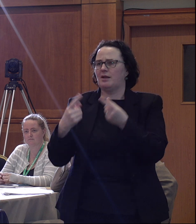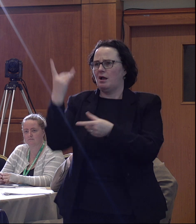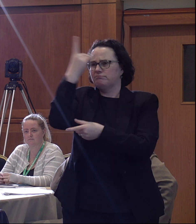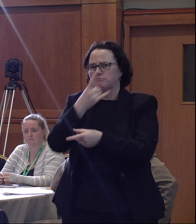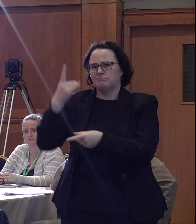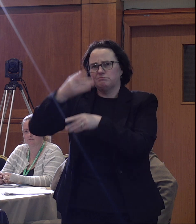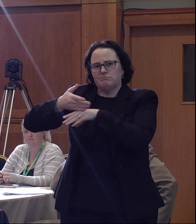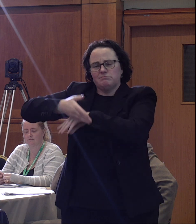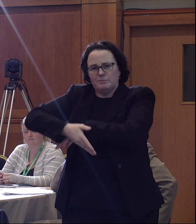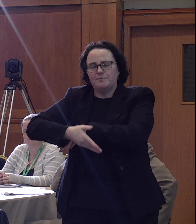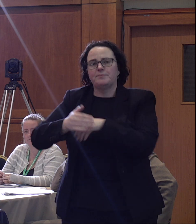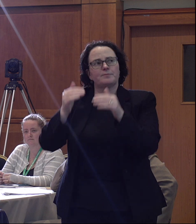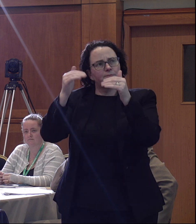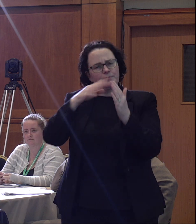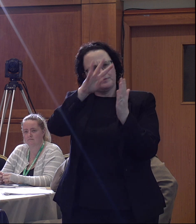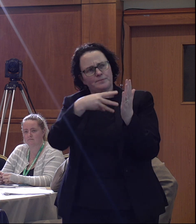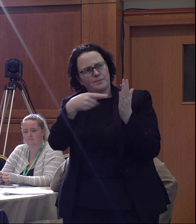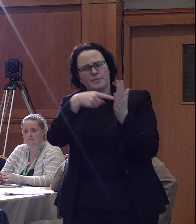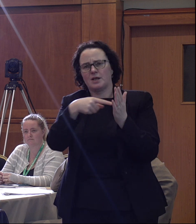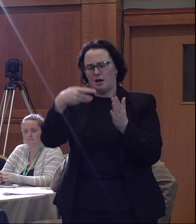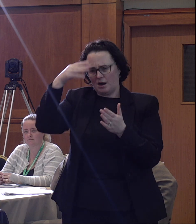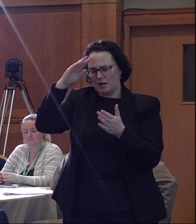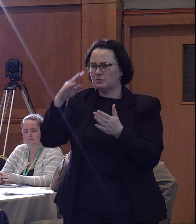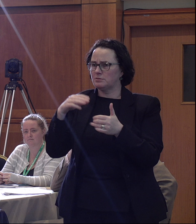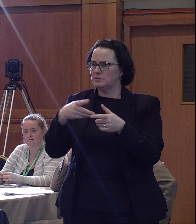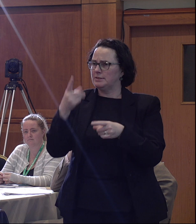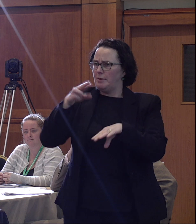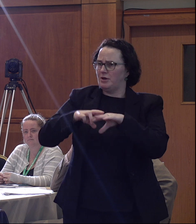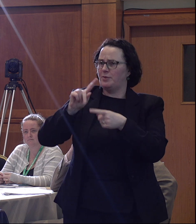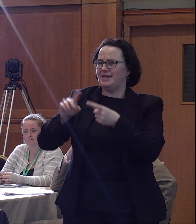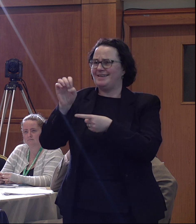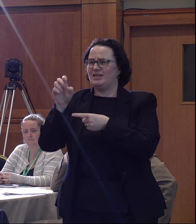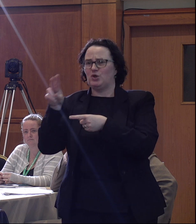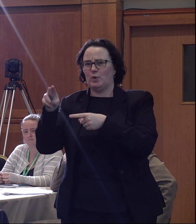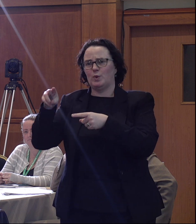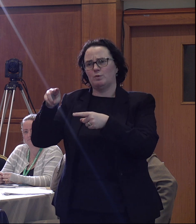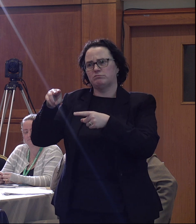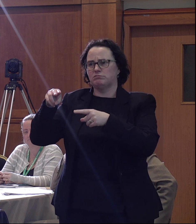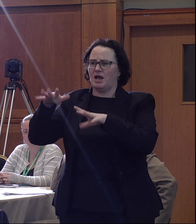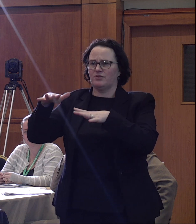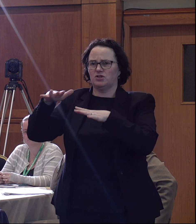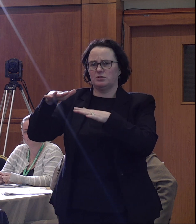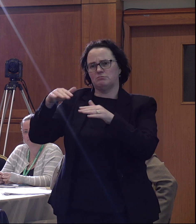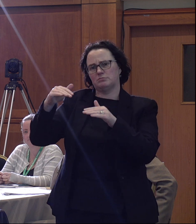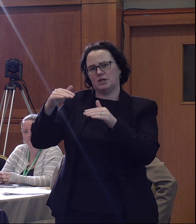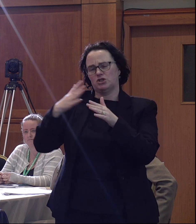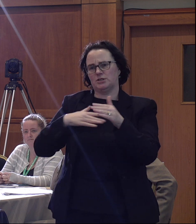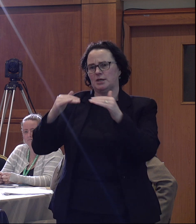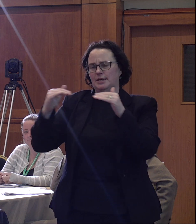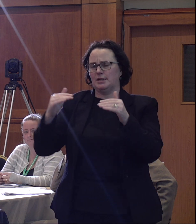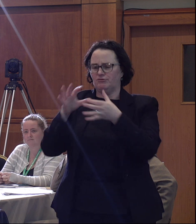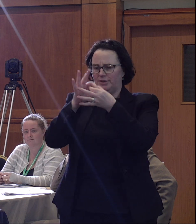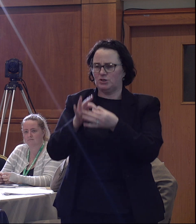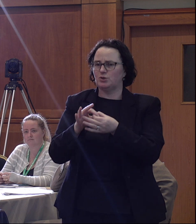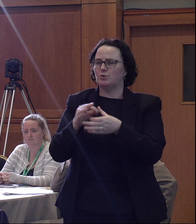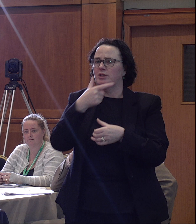that Ireland would have performed better than the EU average, instead of being roughly on par in respect of the gender pay gap.